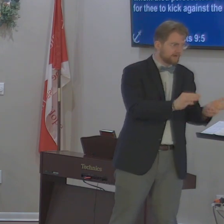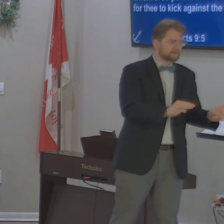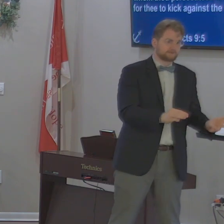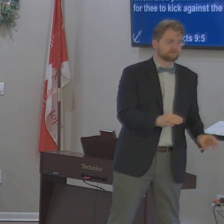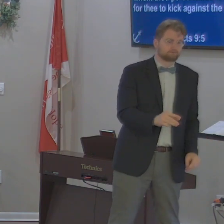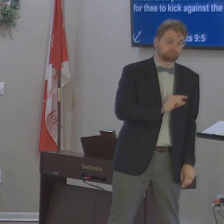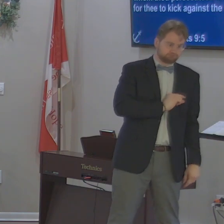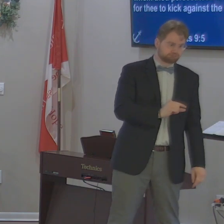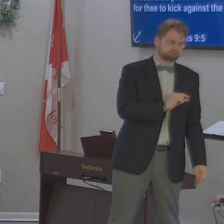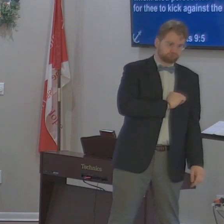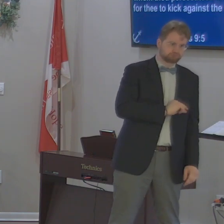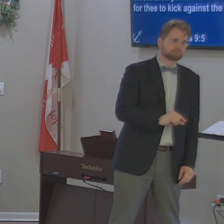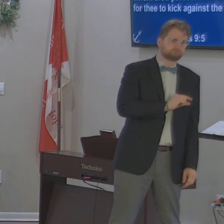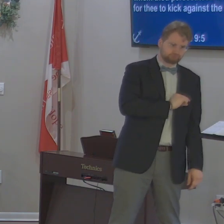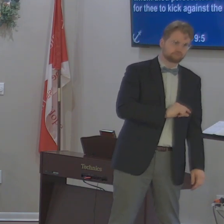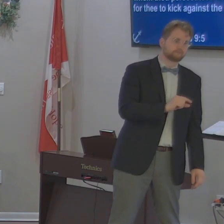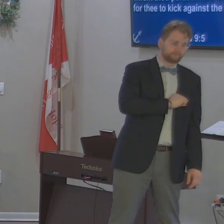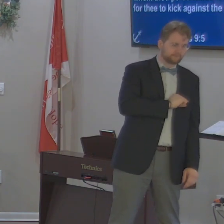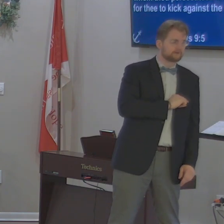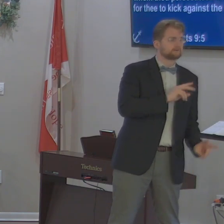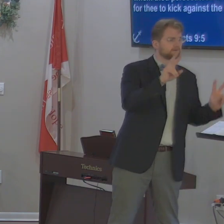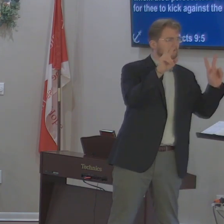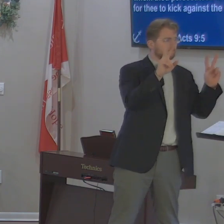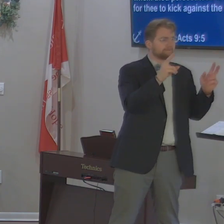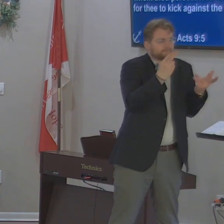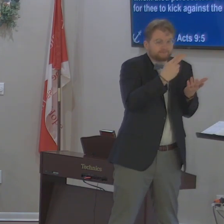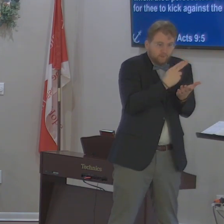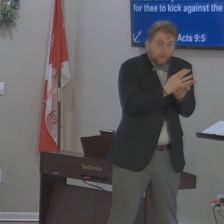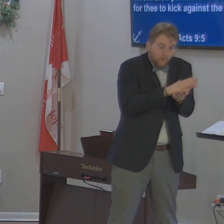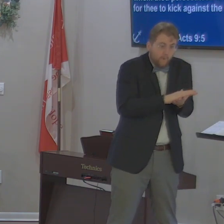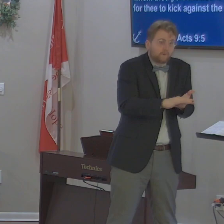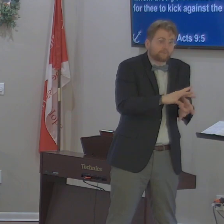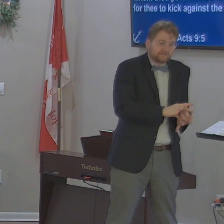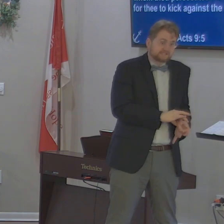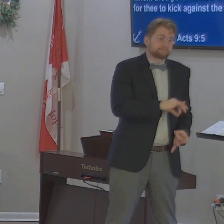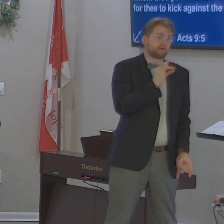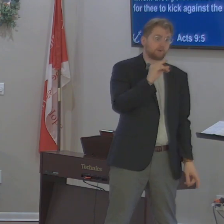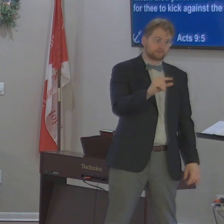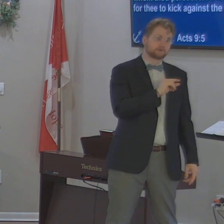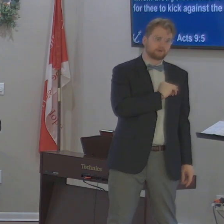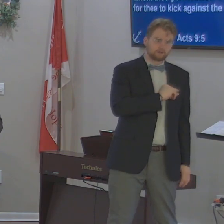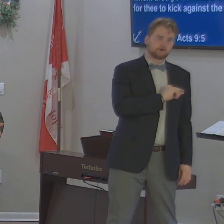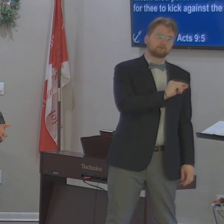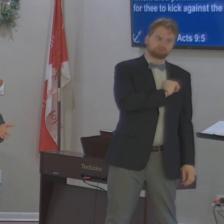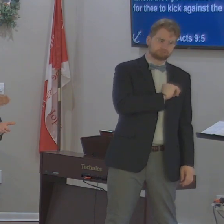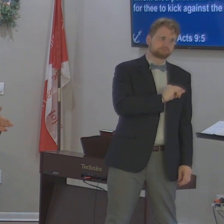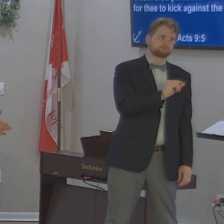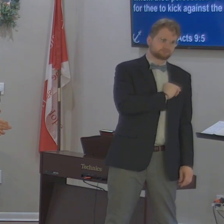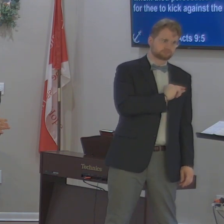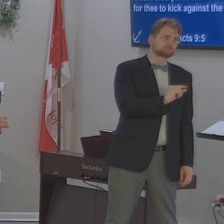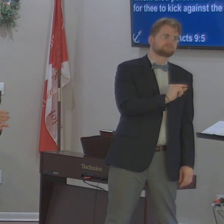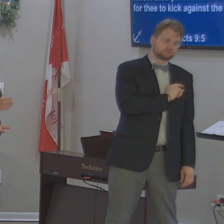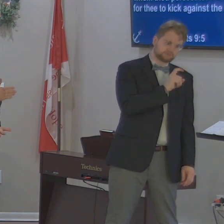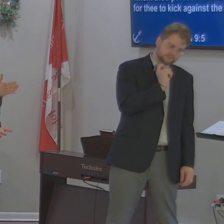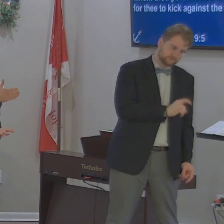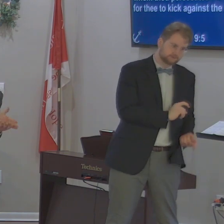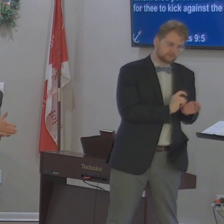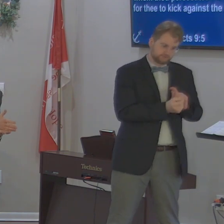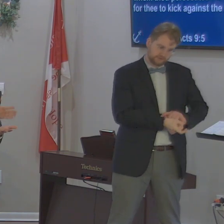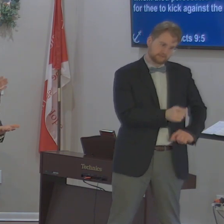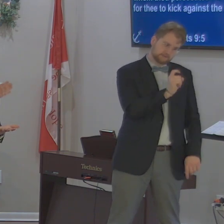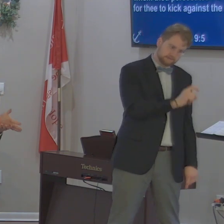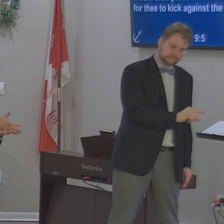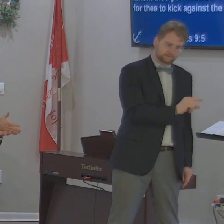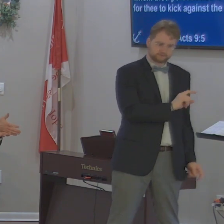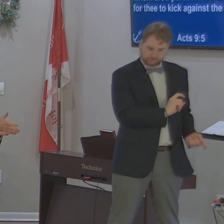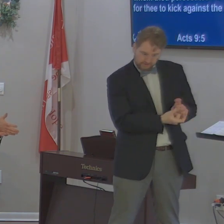heart and his mind. In other words, the Holy Spirit was, if the prick was a goad, was prodding at his heart to get him to change from being